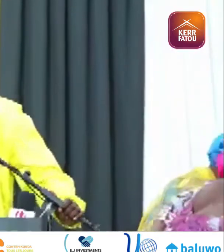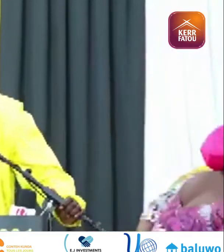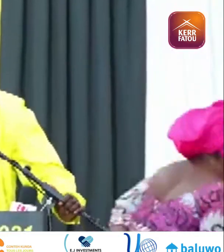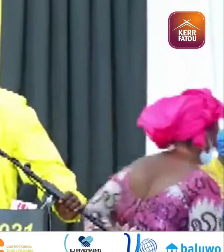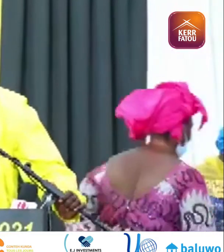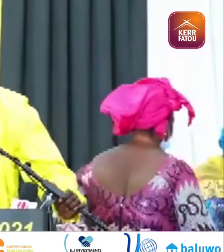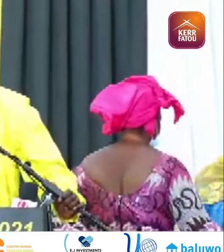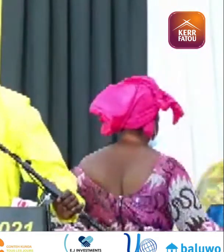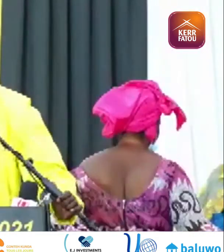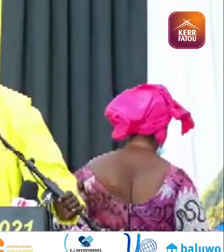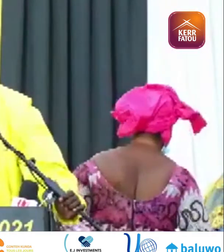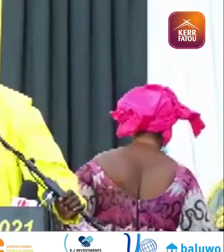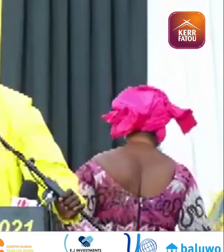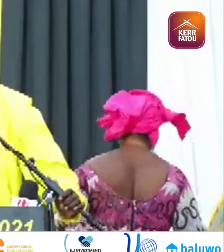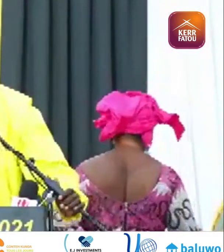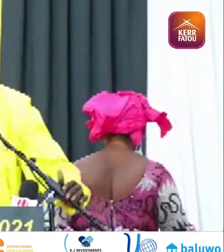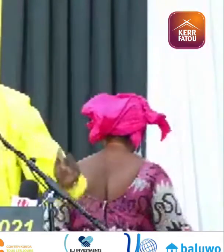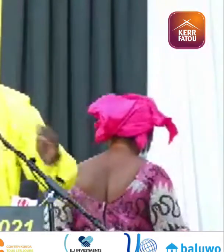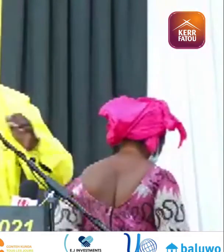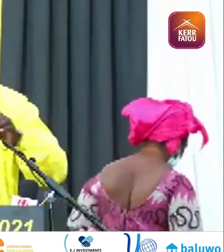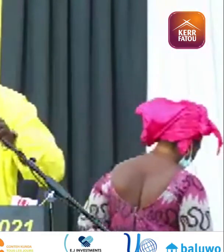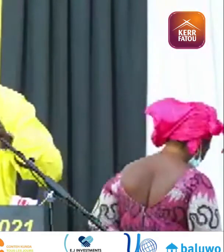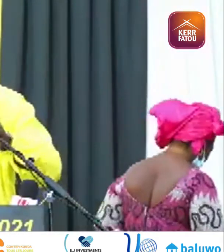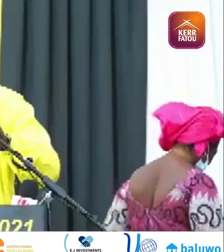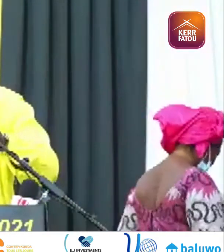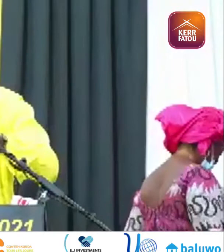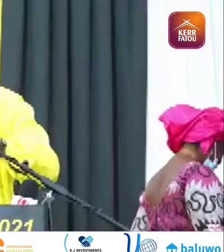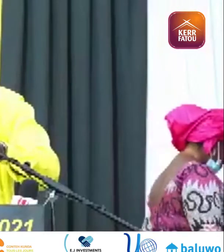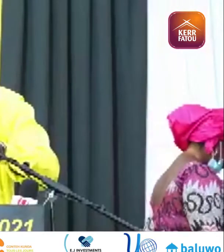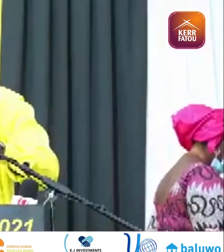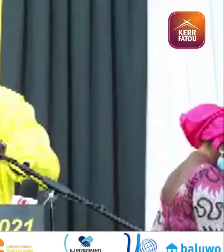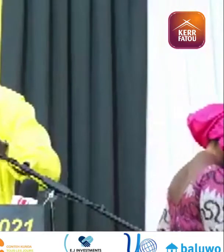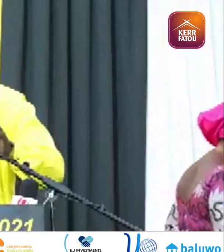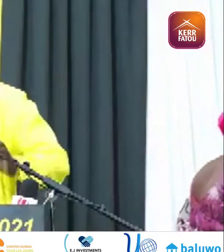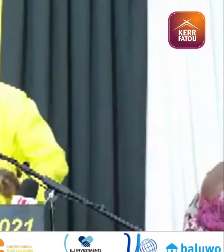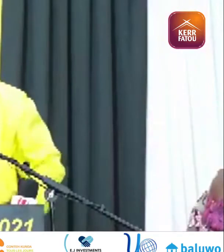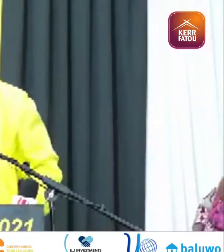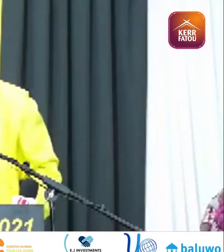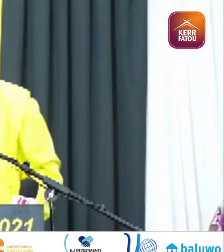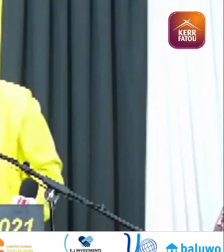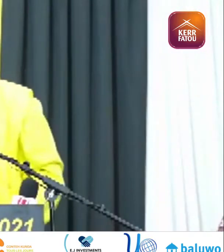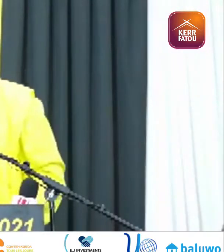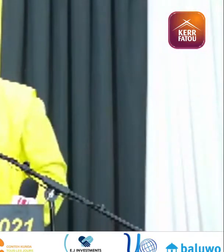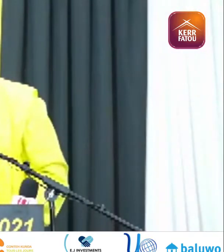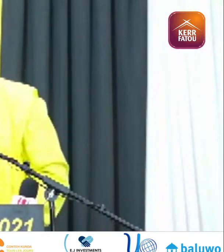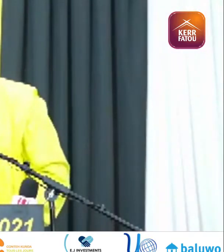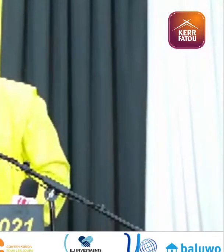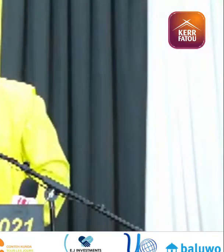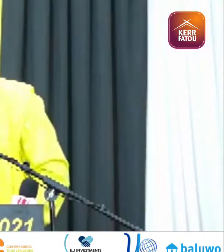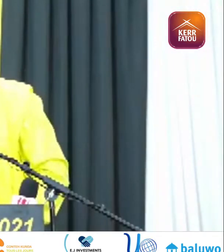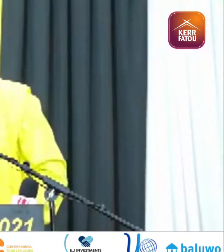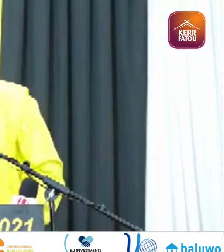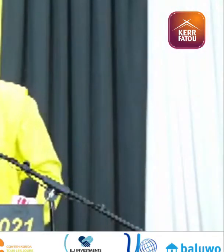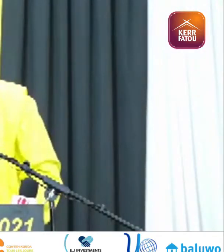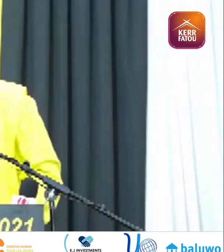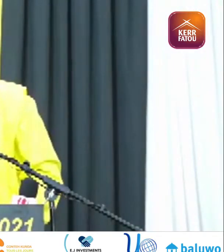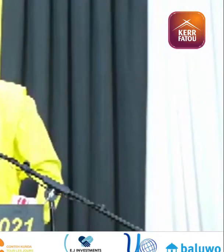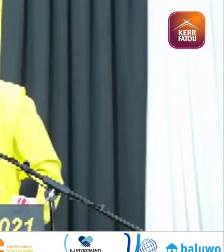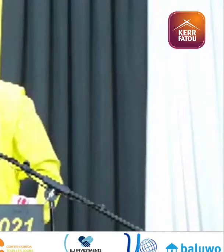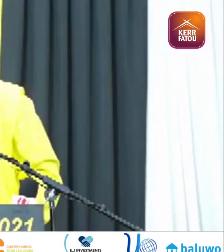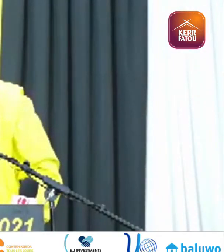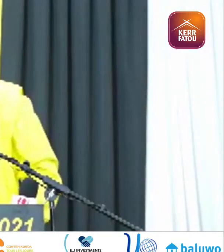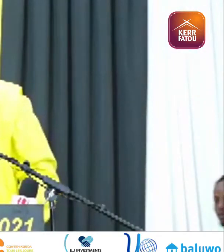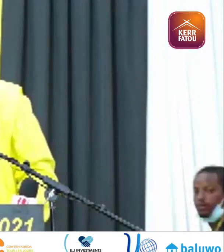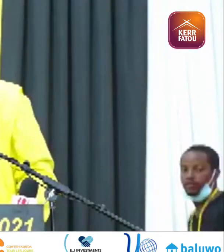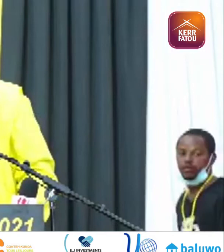ñim fa nanda be congress tole parce que na adole mu ñinti na ciosanolem fonna mo